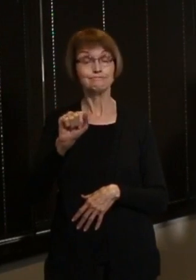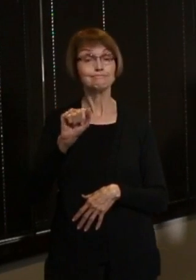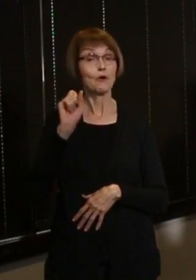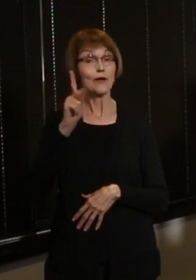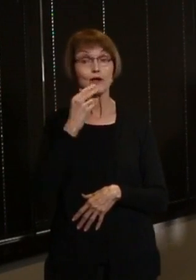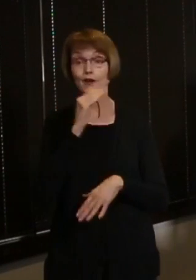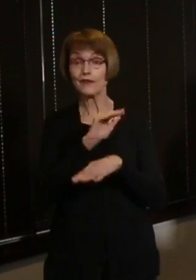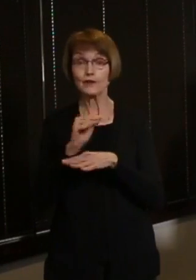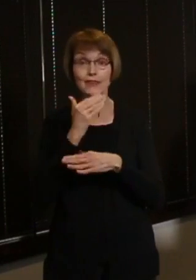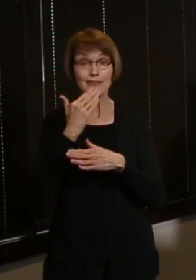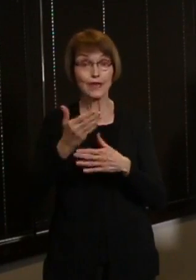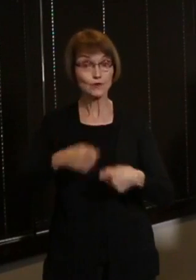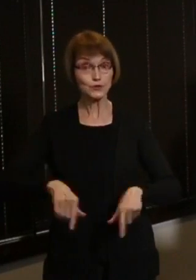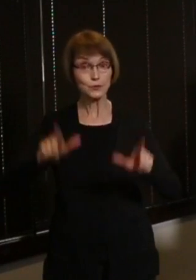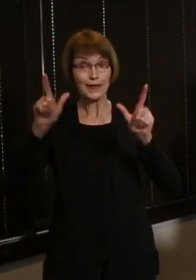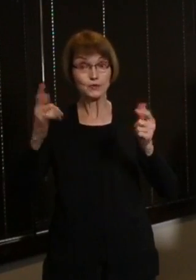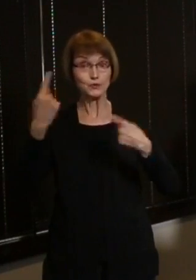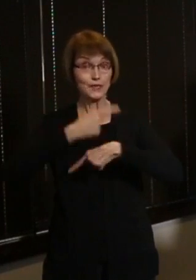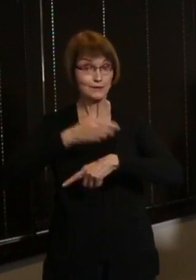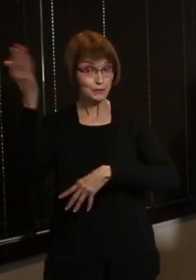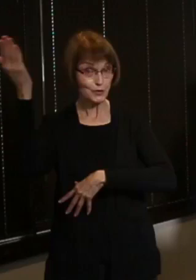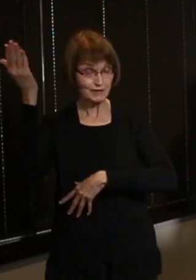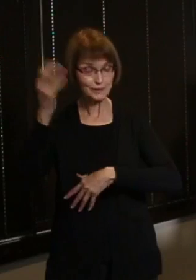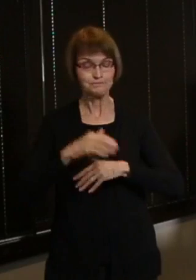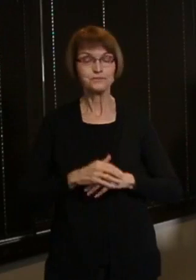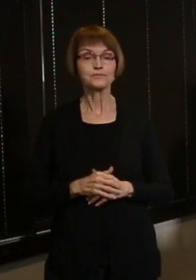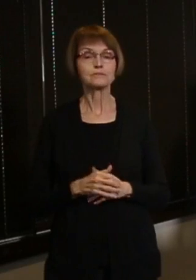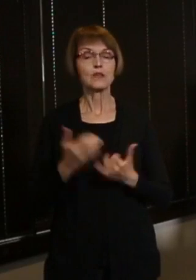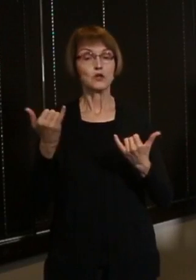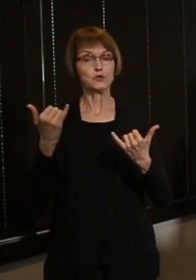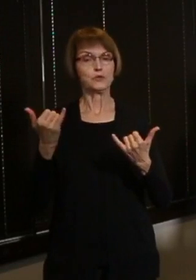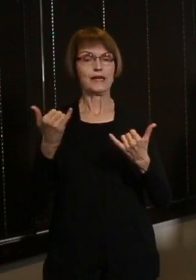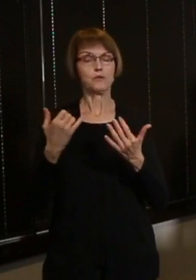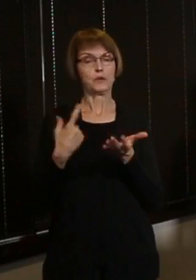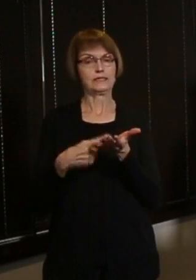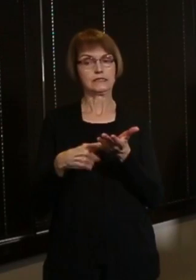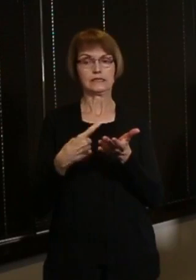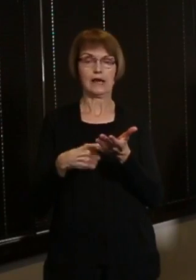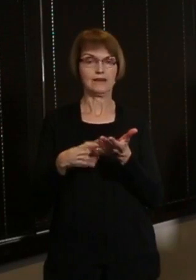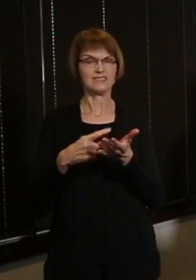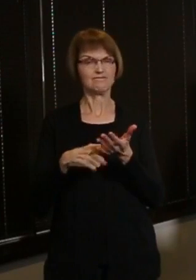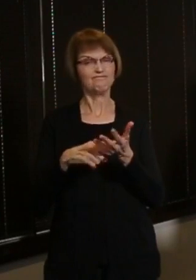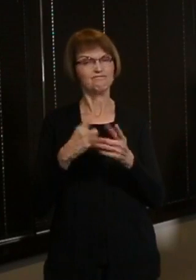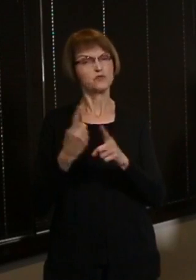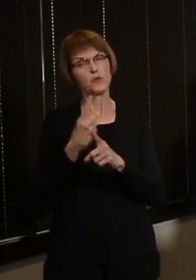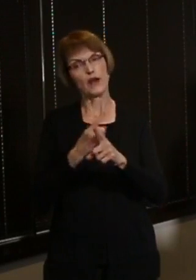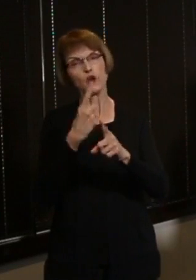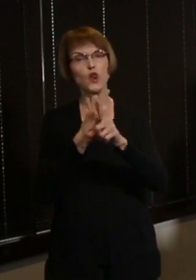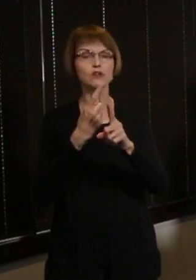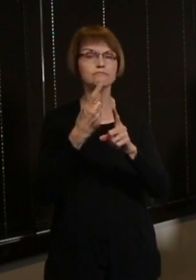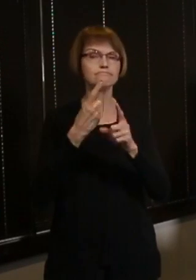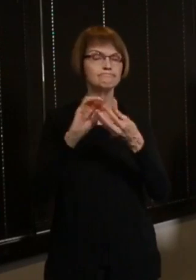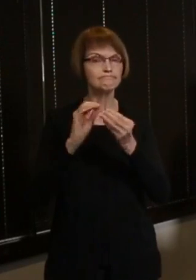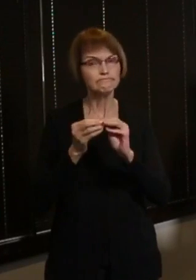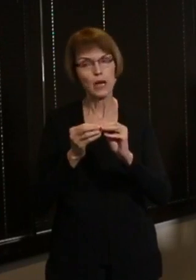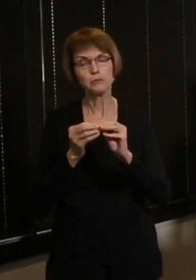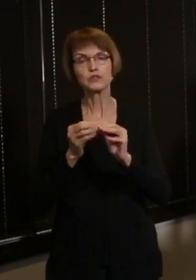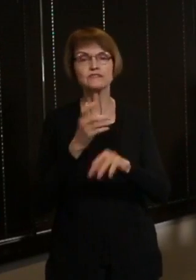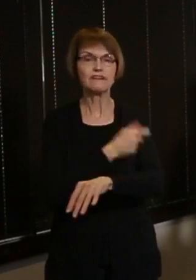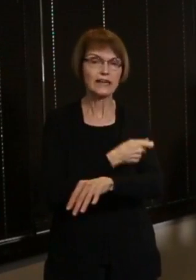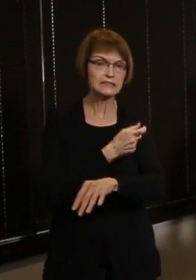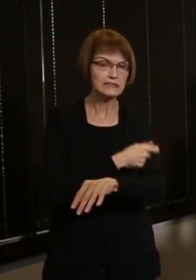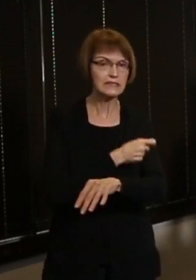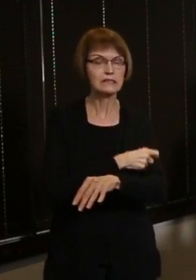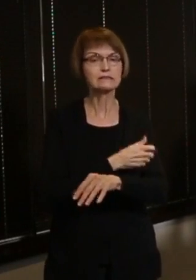and thank you everybody for tuning in for today's briefing. Today we're going to discuss our normal issues like vaccine and hospital admissions and